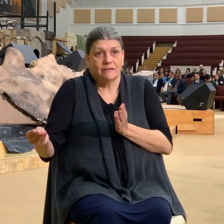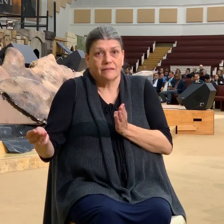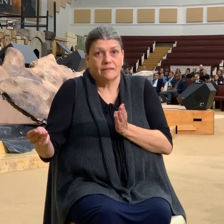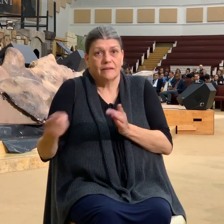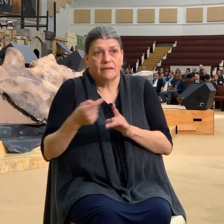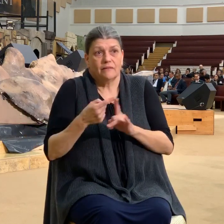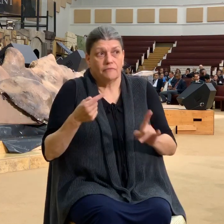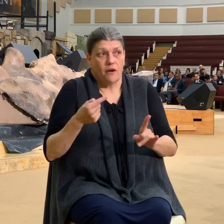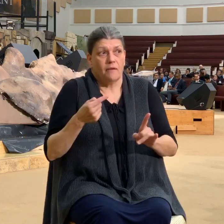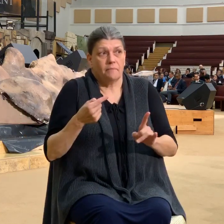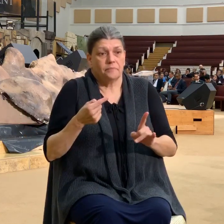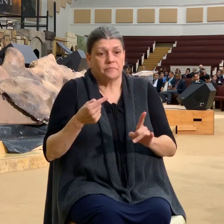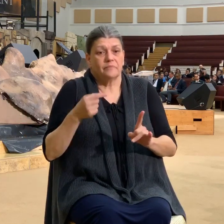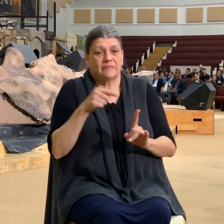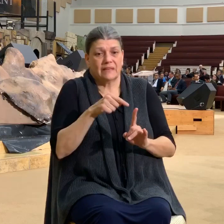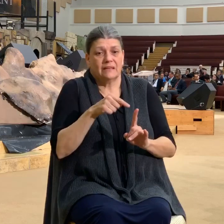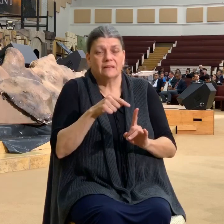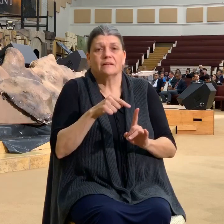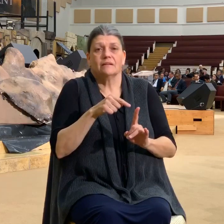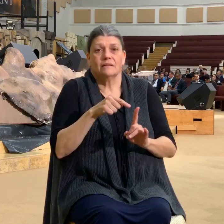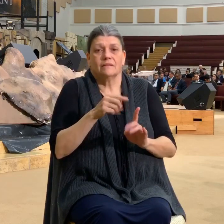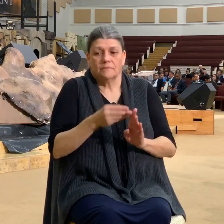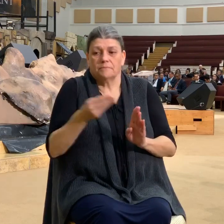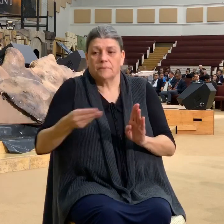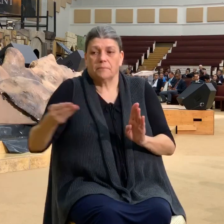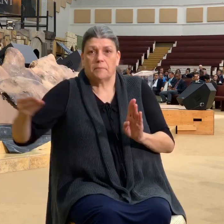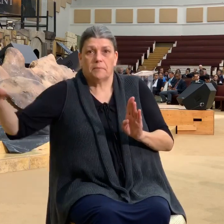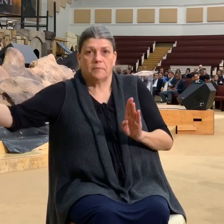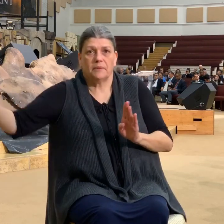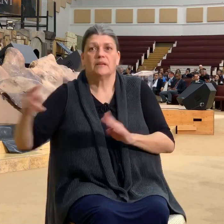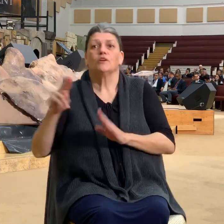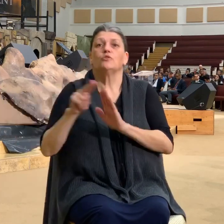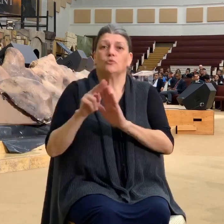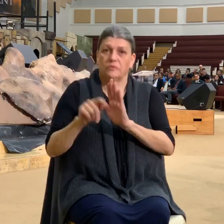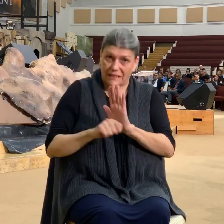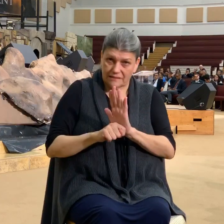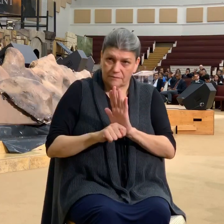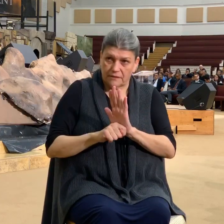from the scene, and the New Testament era of time came,